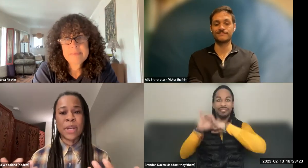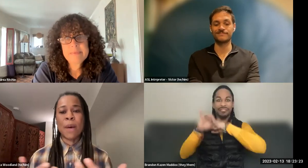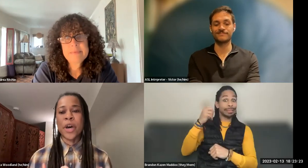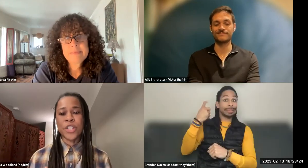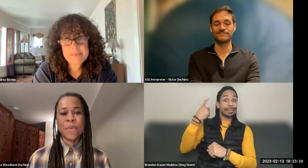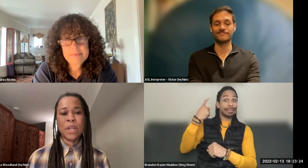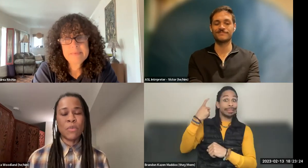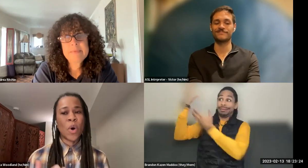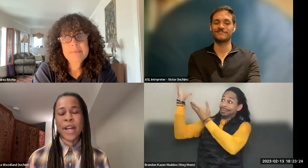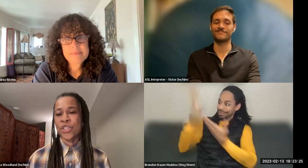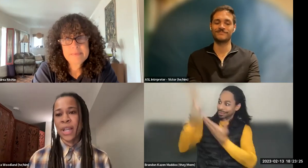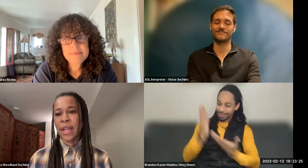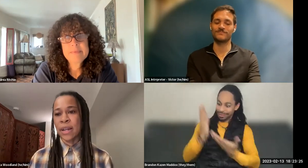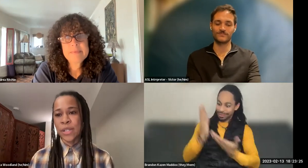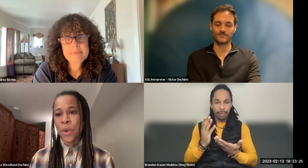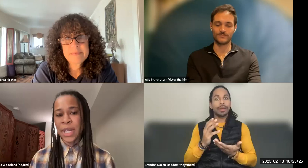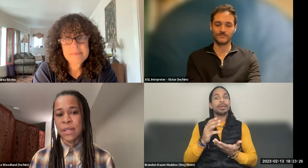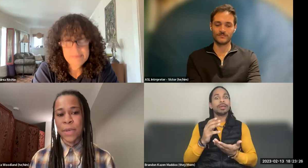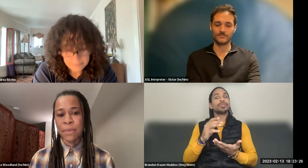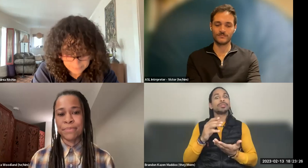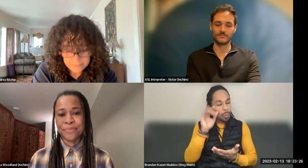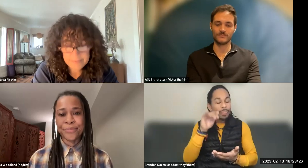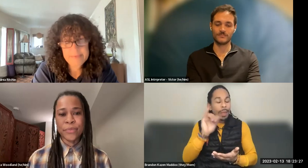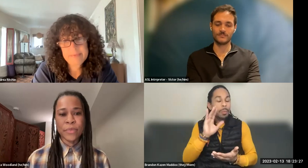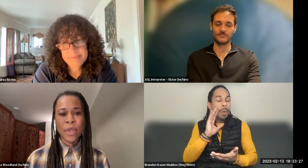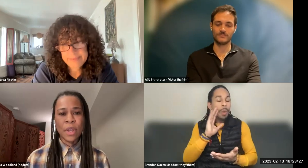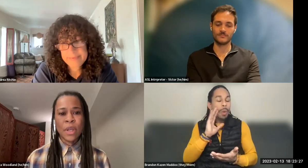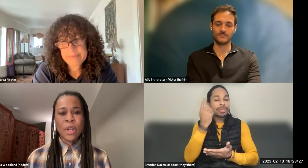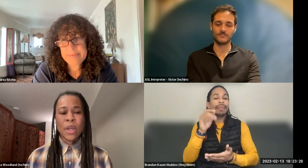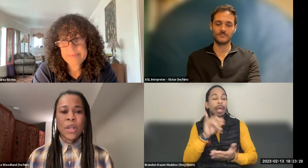for treatment, not punishment, will actually not get us where we need to be.